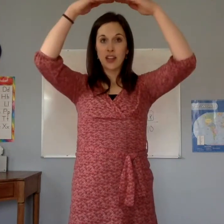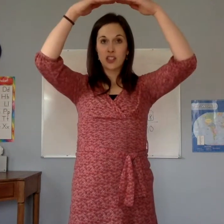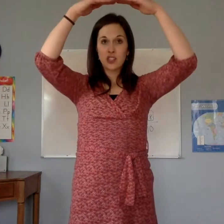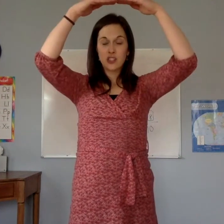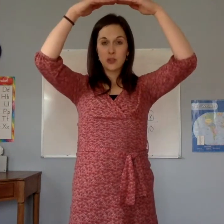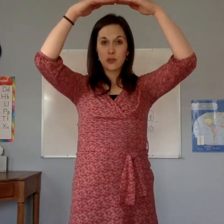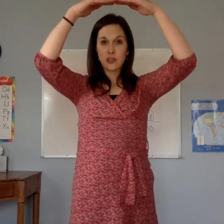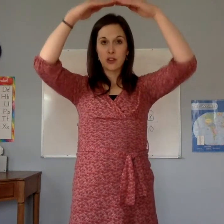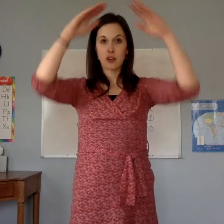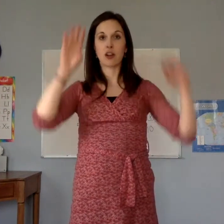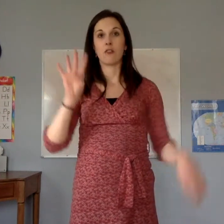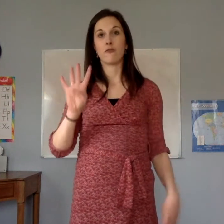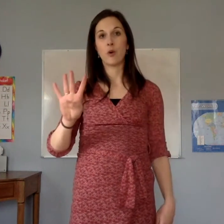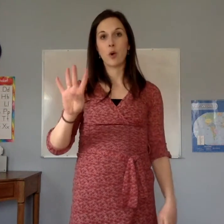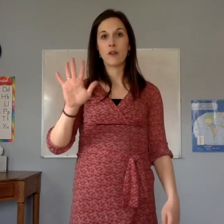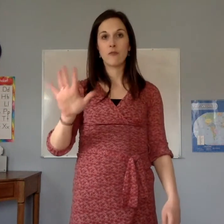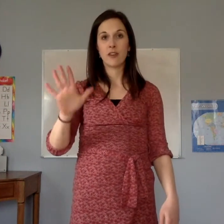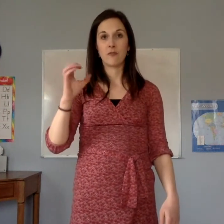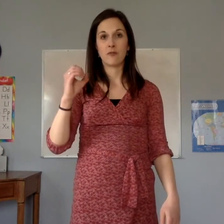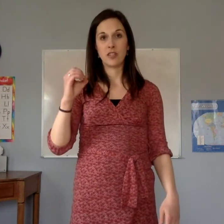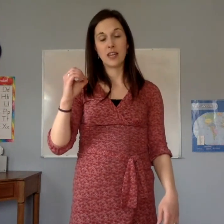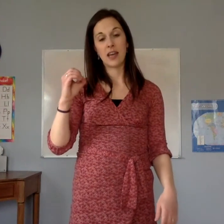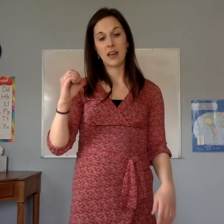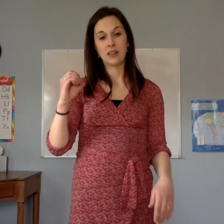Creation to circa 450 AD.